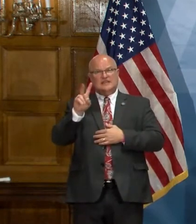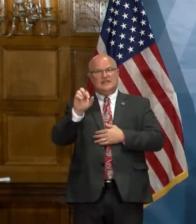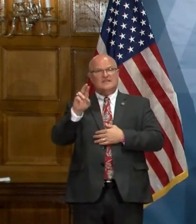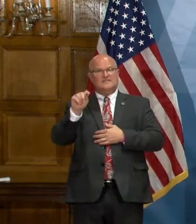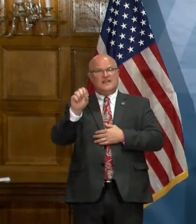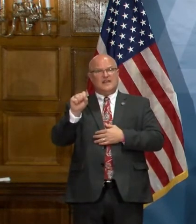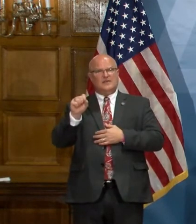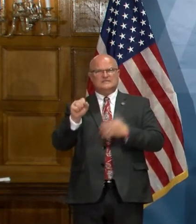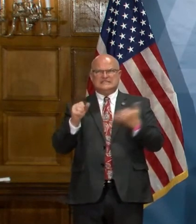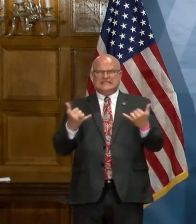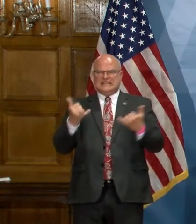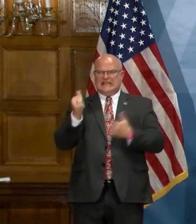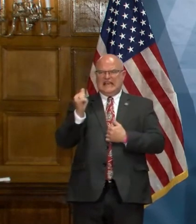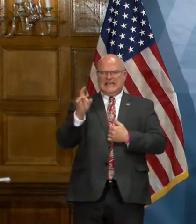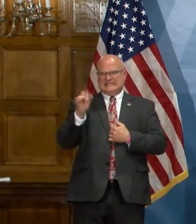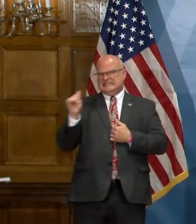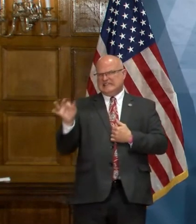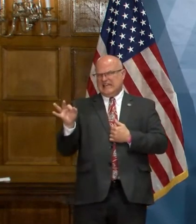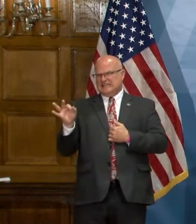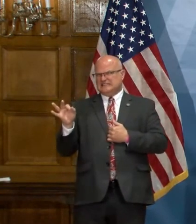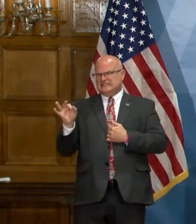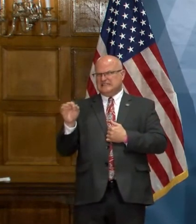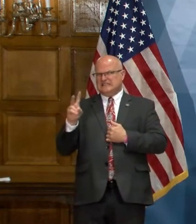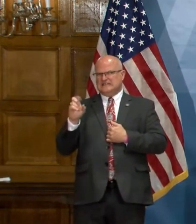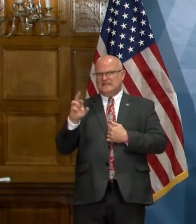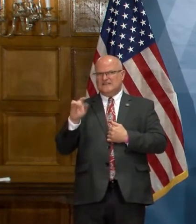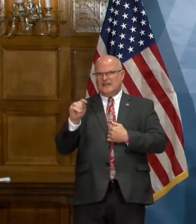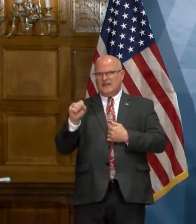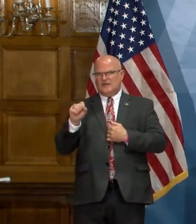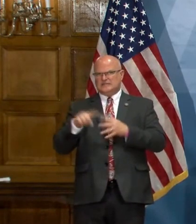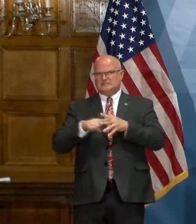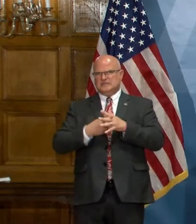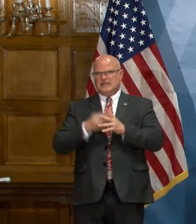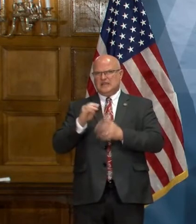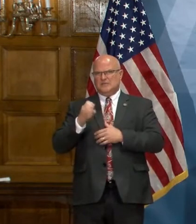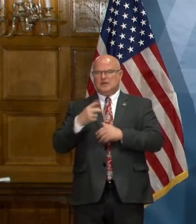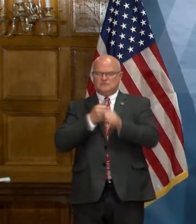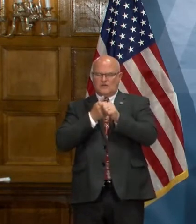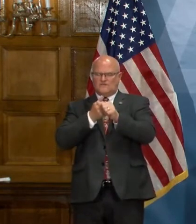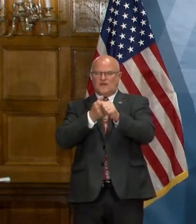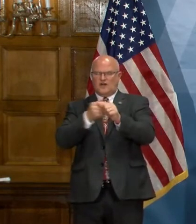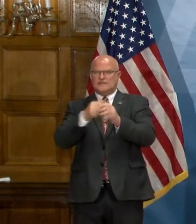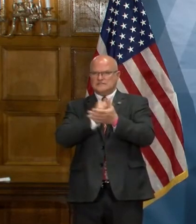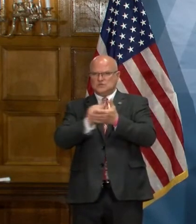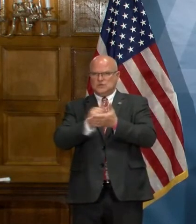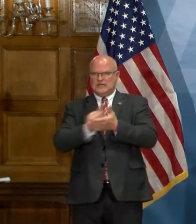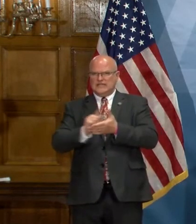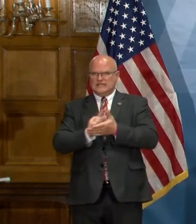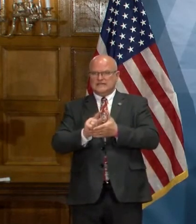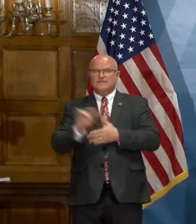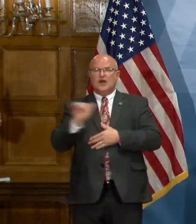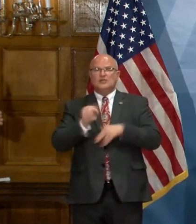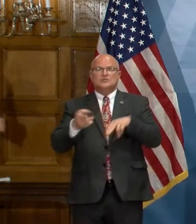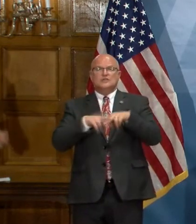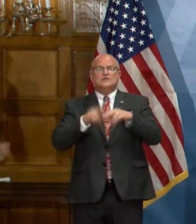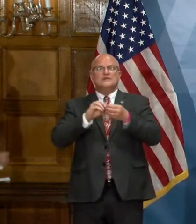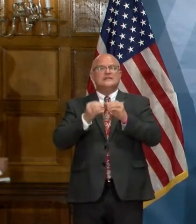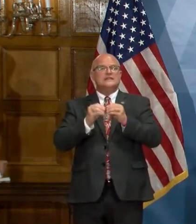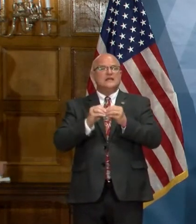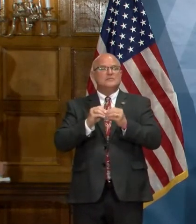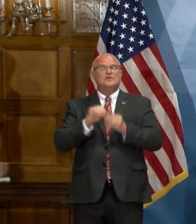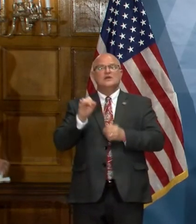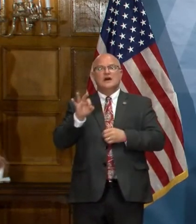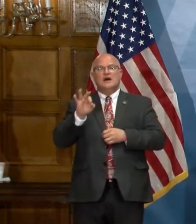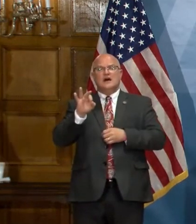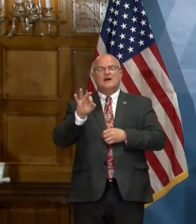We have about 18 to 19 variants so far identified since the beginning of March, and we are following this on a weekly basis. We are also increasing the number of